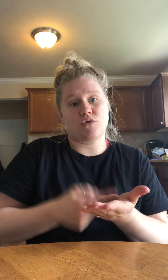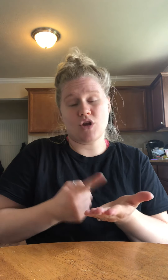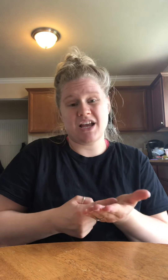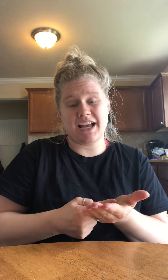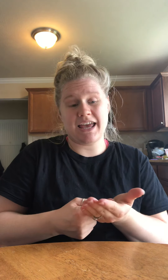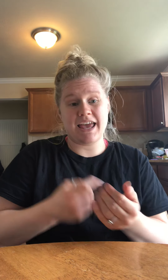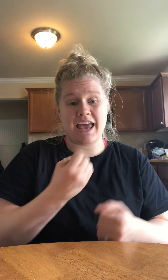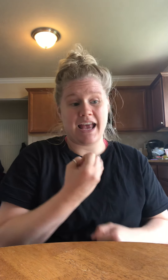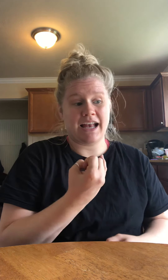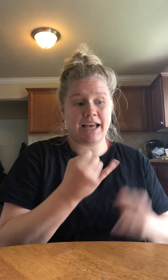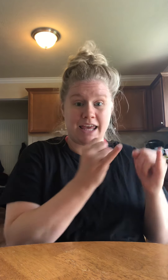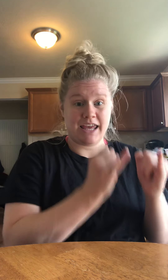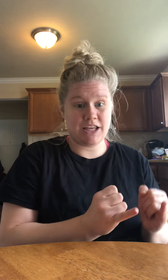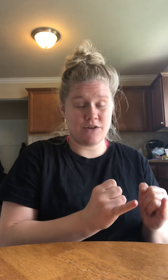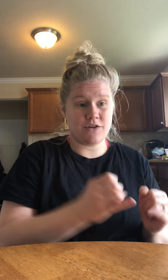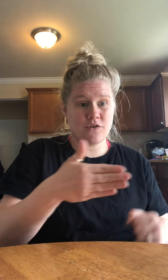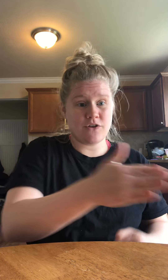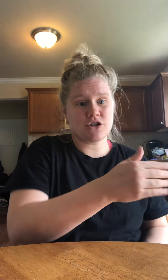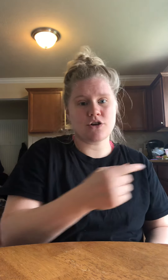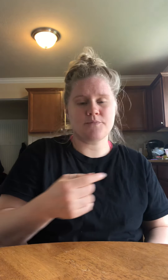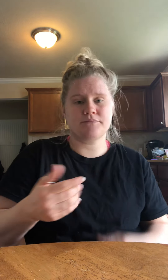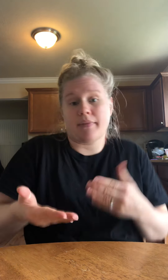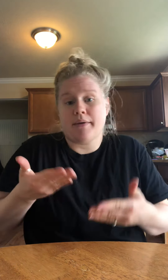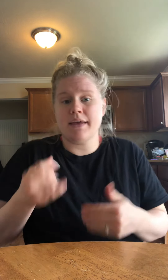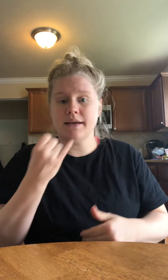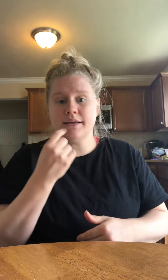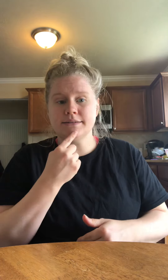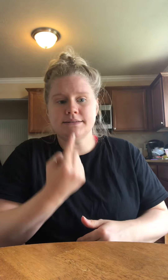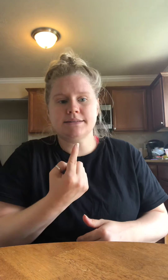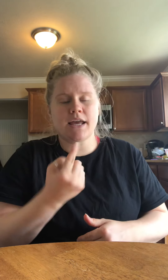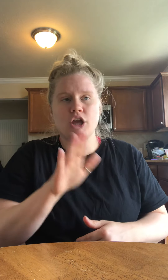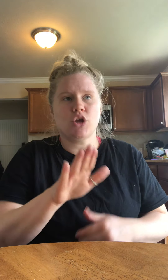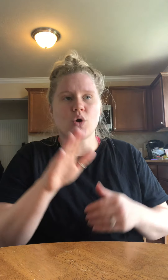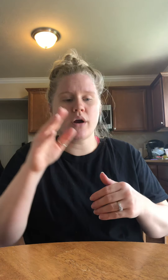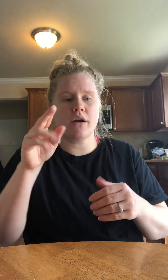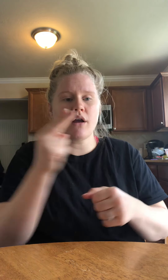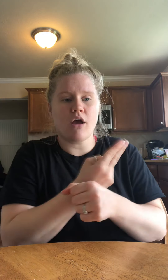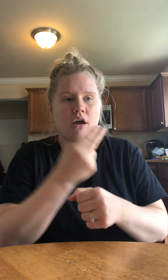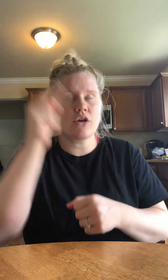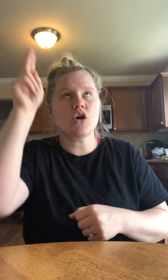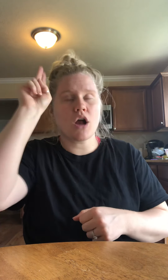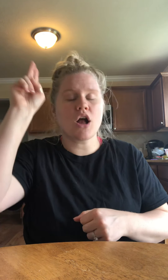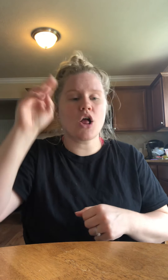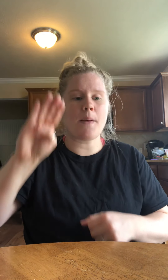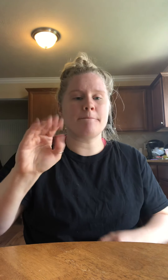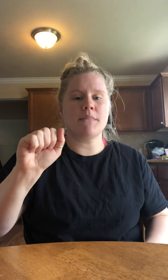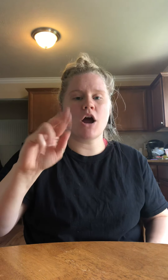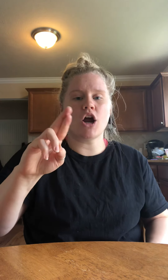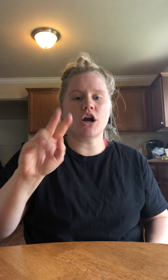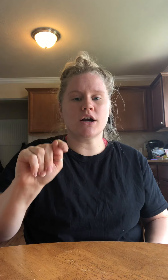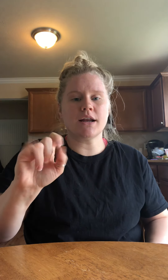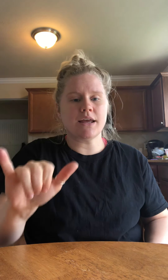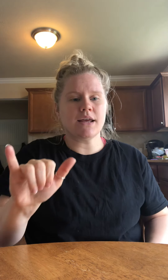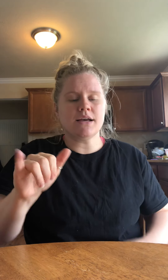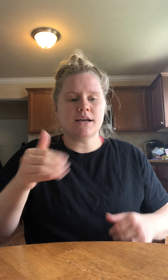So let's say your Uncle Marty is a prodigious fisherman, and he catches, he goes fly fishing